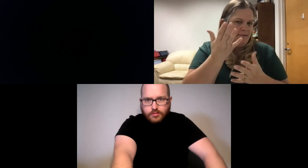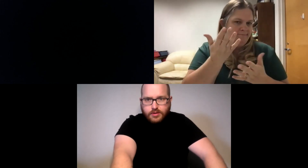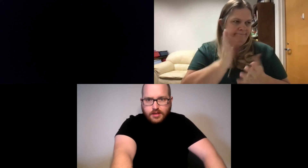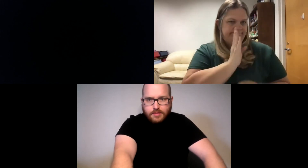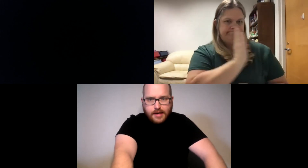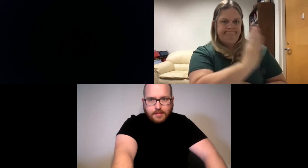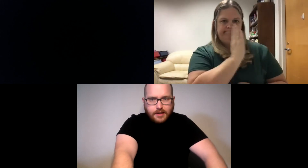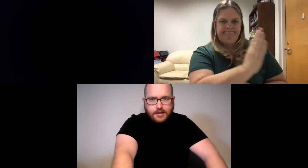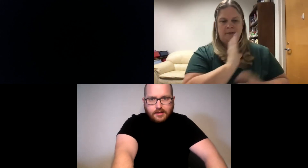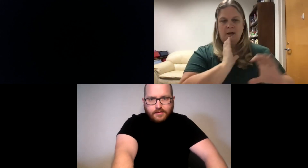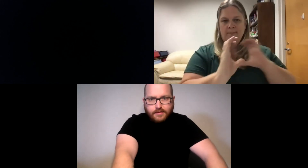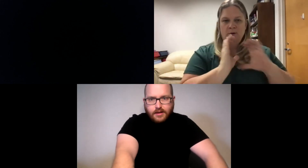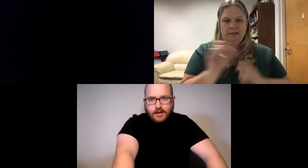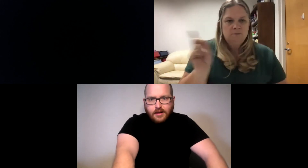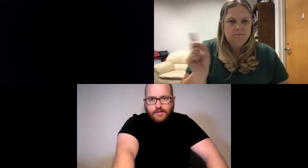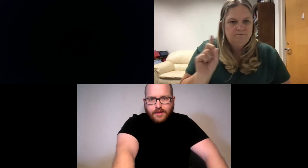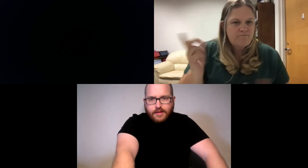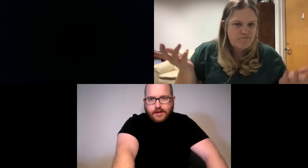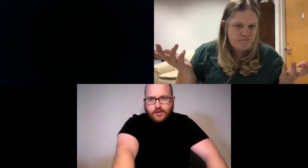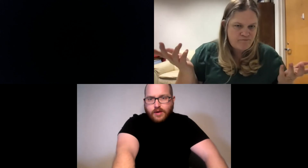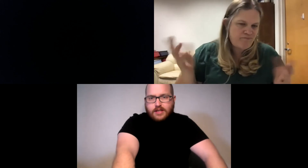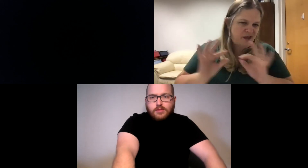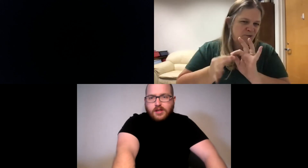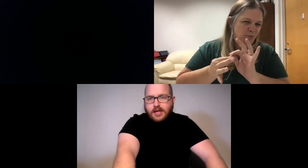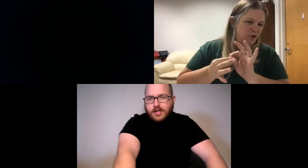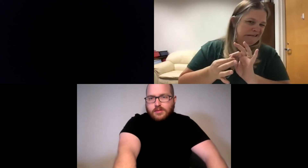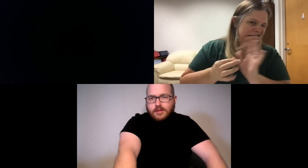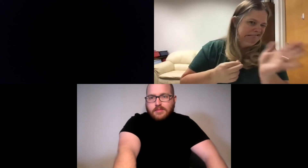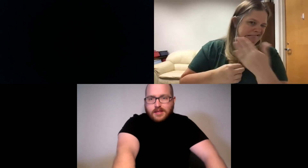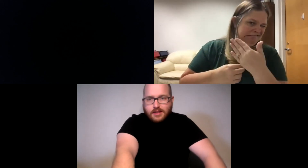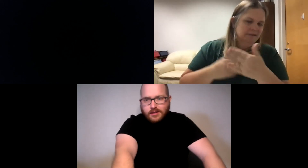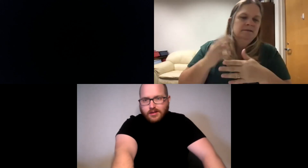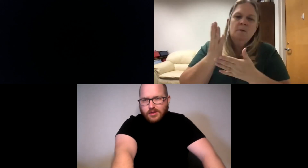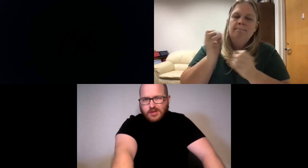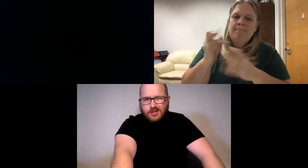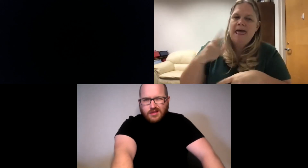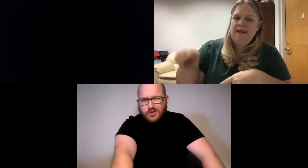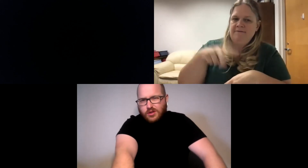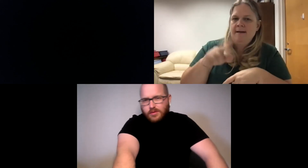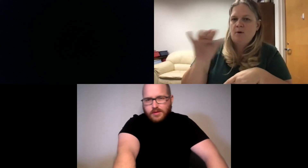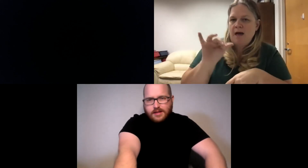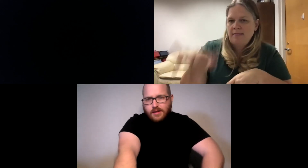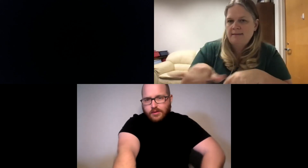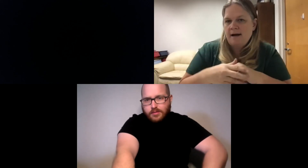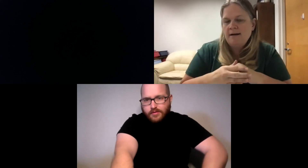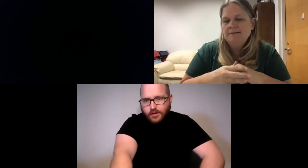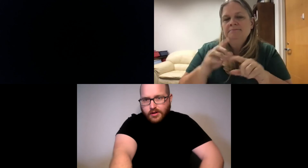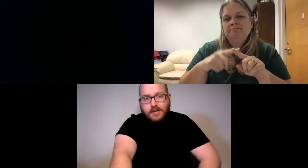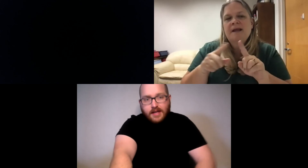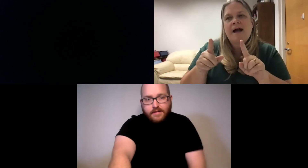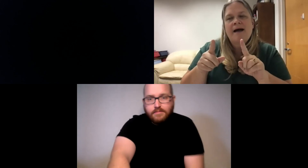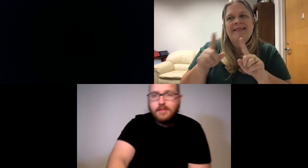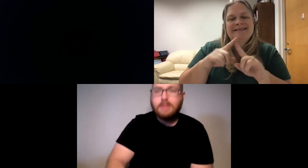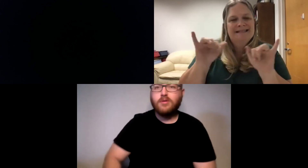to participate because of the direct communication being missing. Using an interpreter, that's not really preferred,